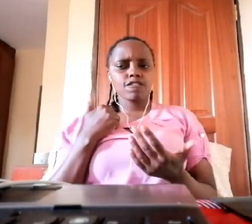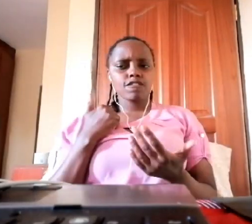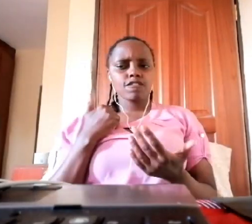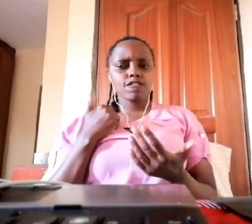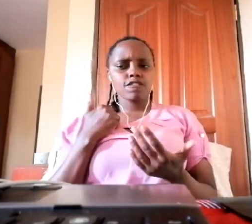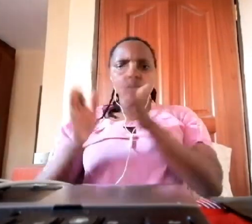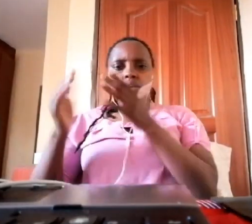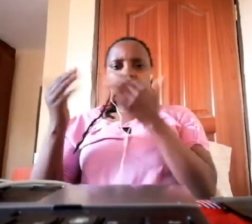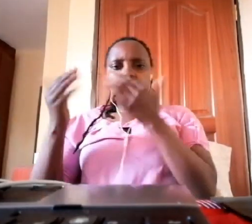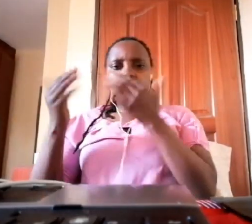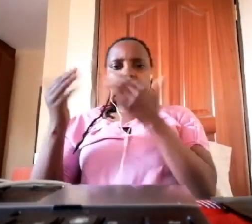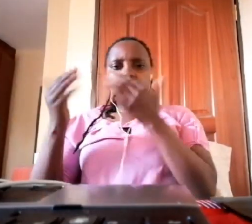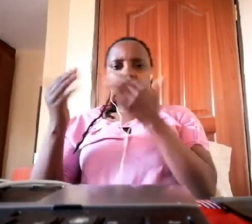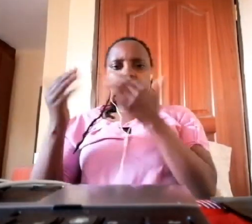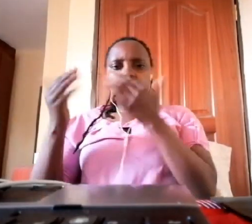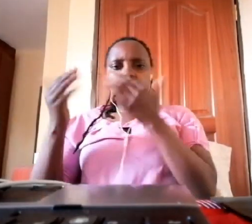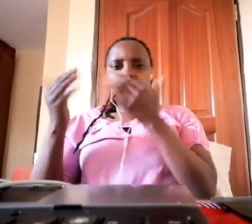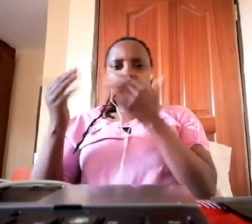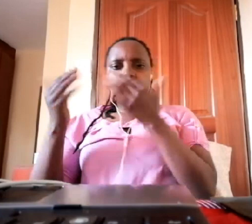organized a workshop recently.